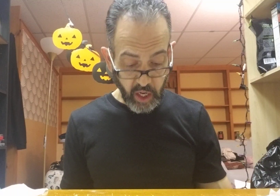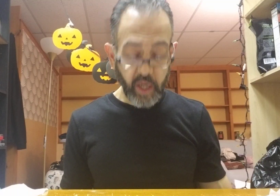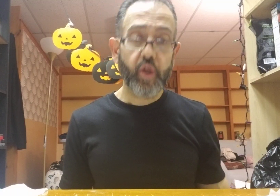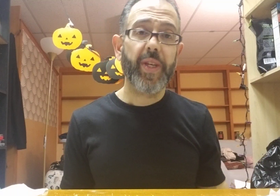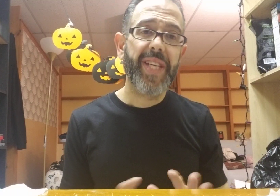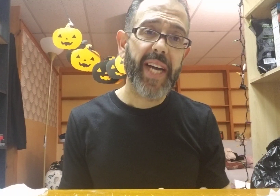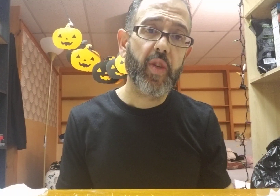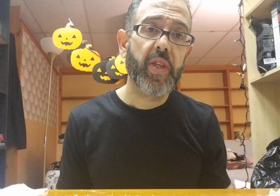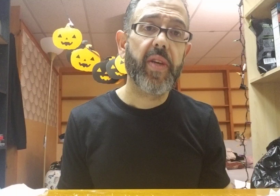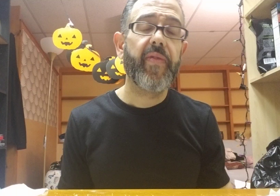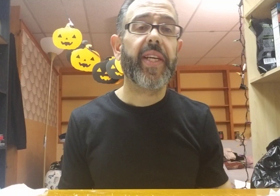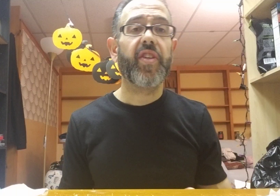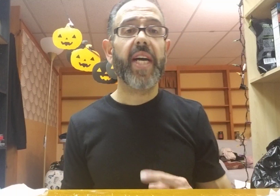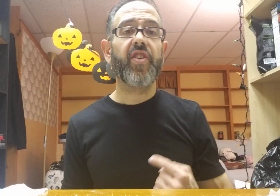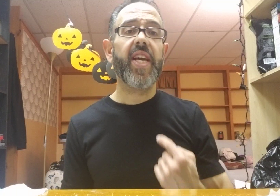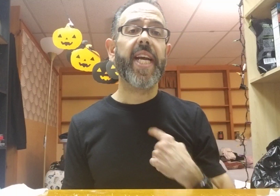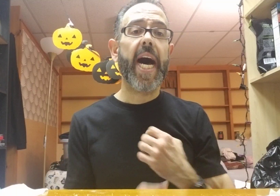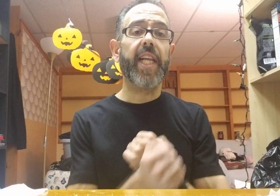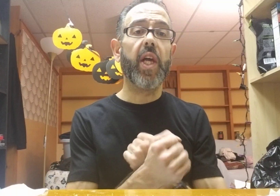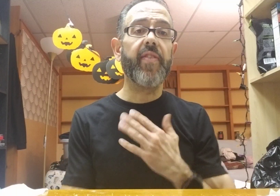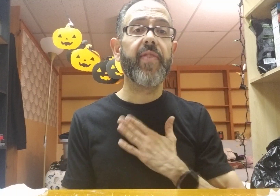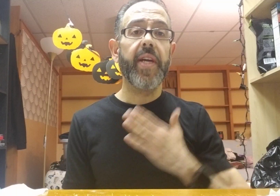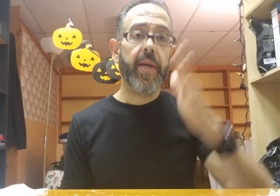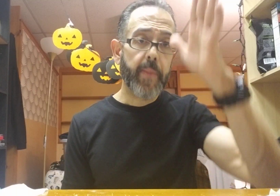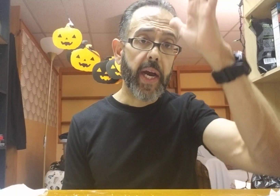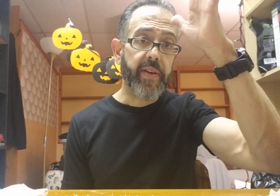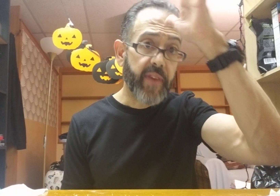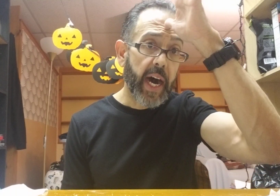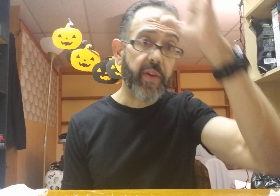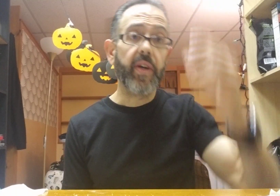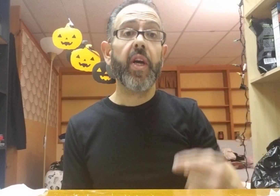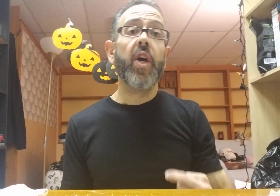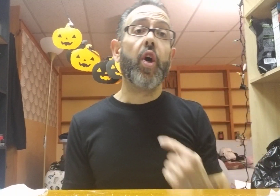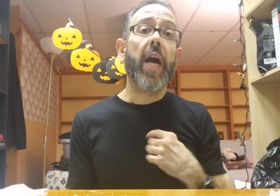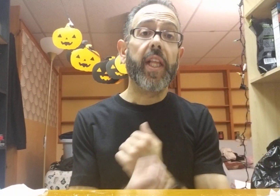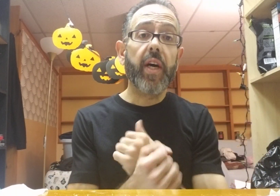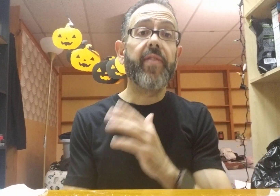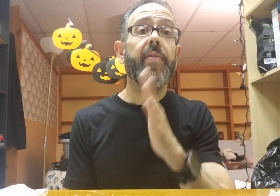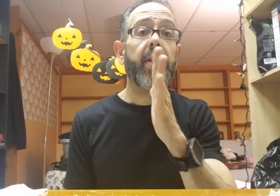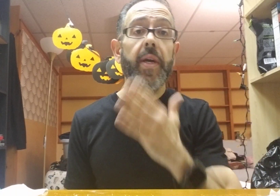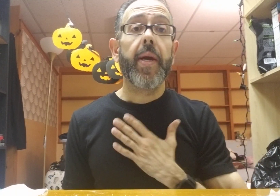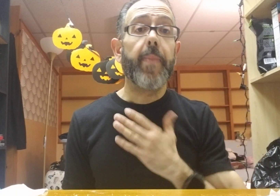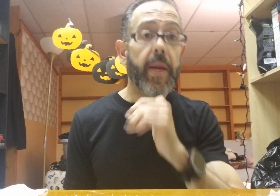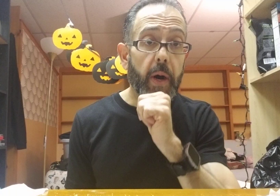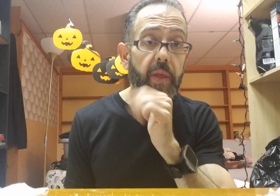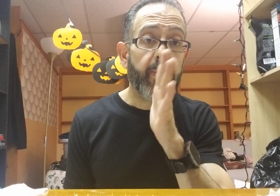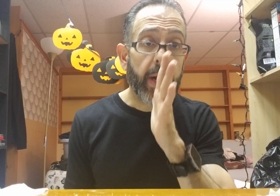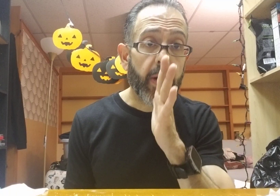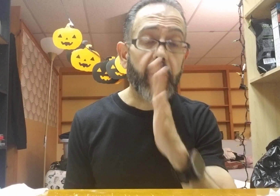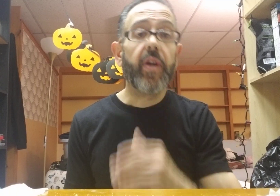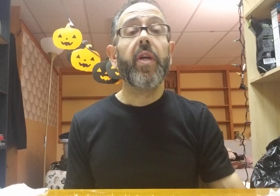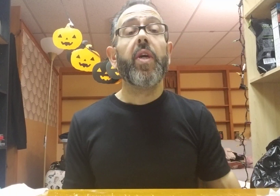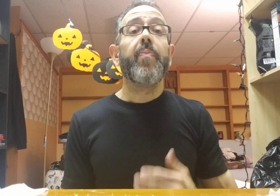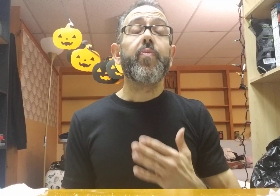So it's not specific. It's not saying I love my father, or I love my mother,